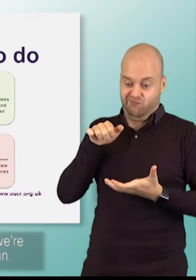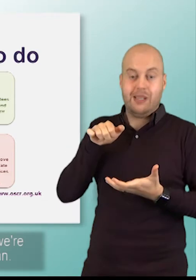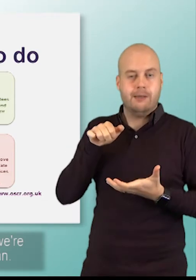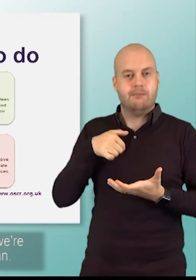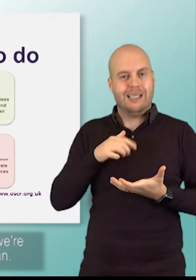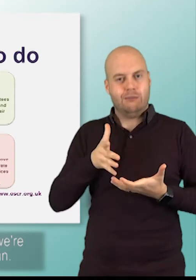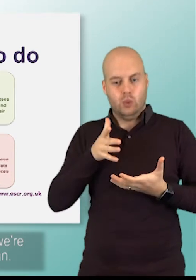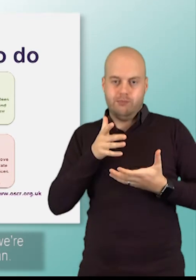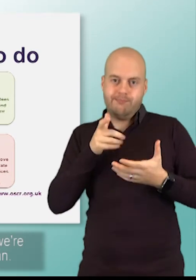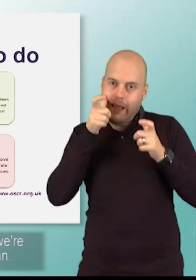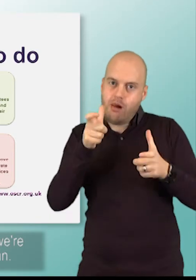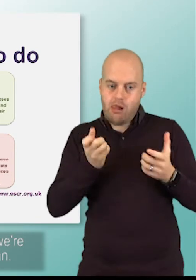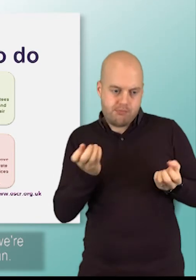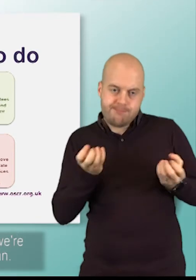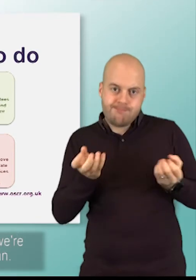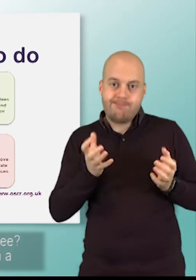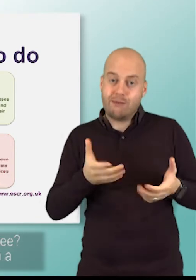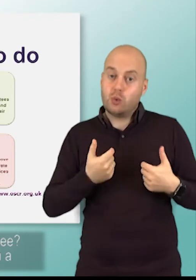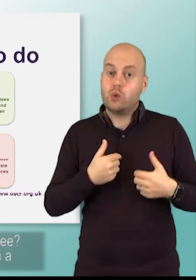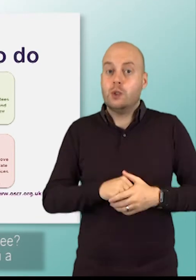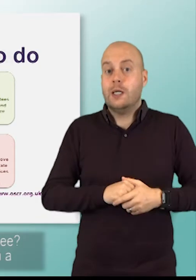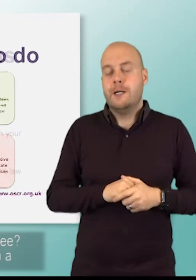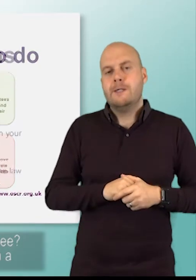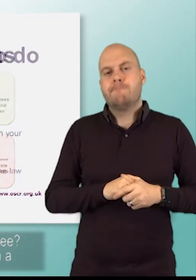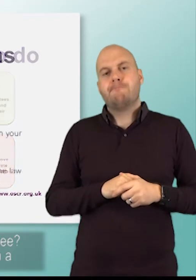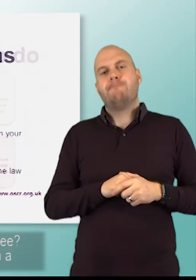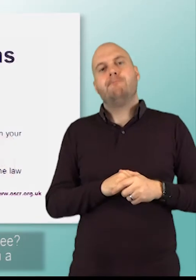to make the best use of that we can.